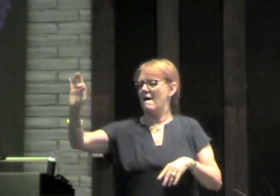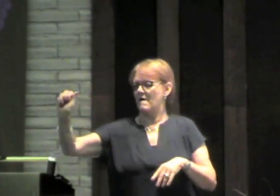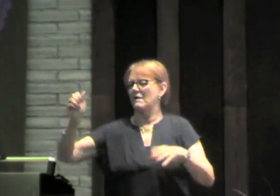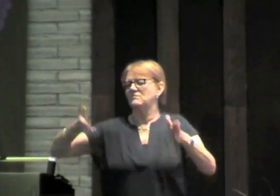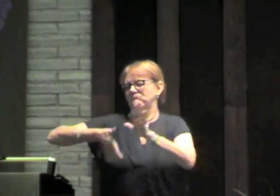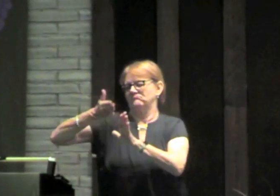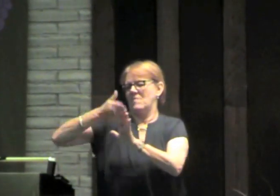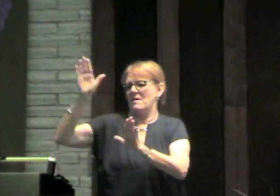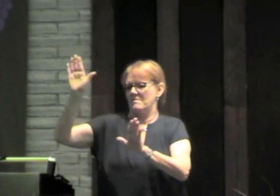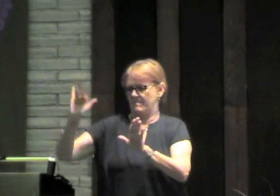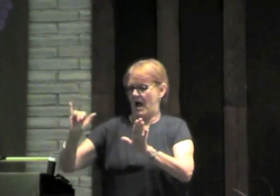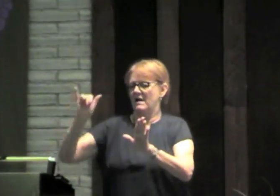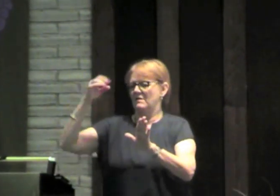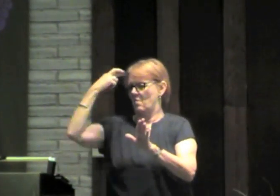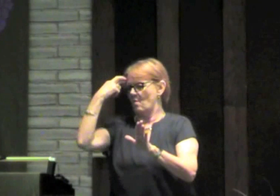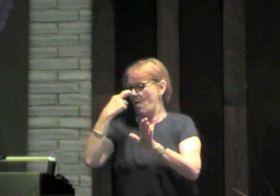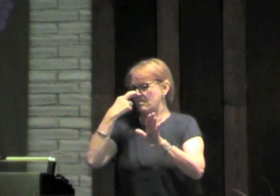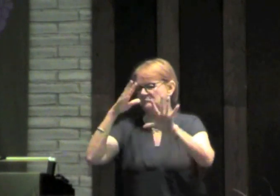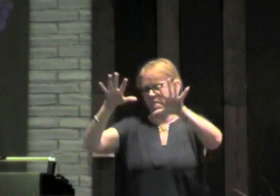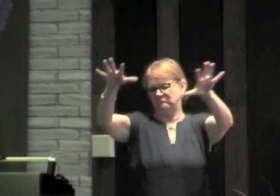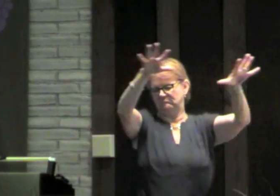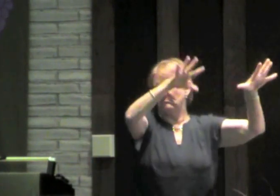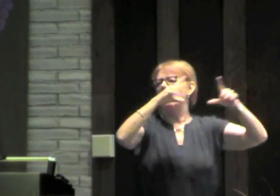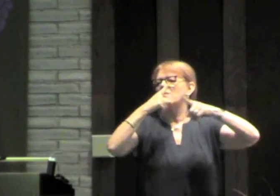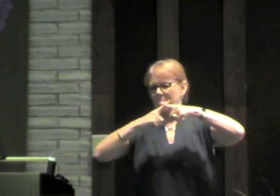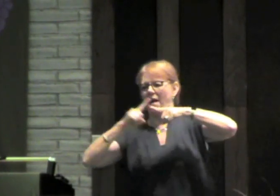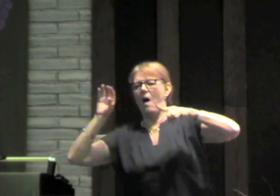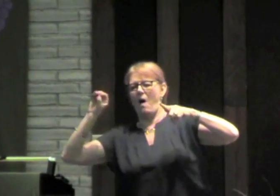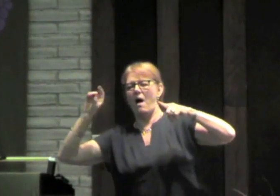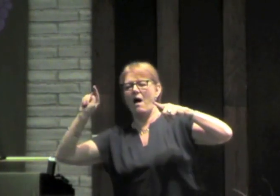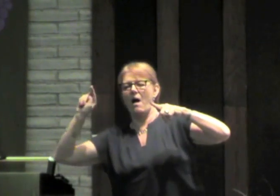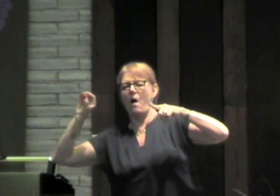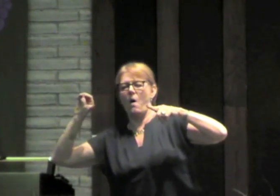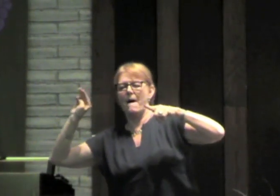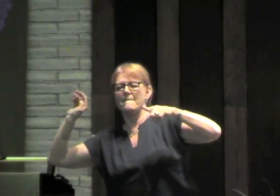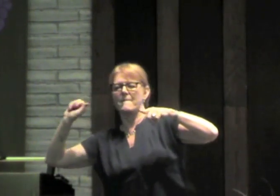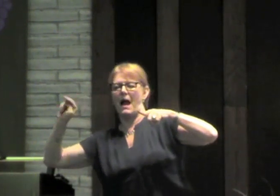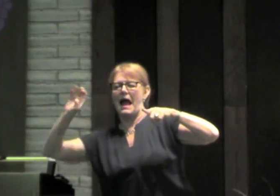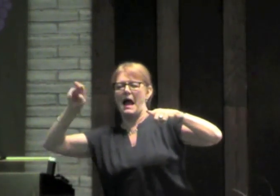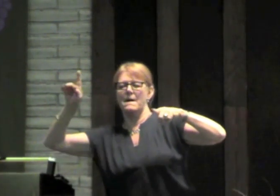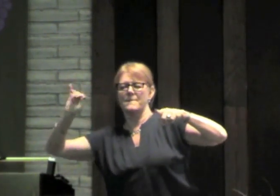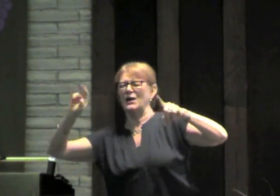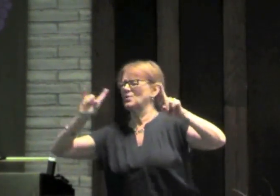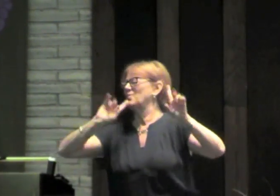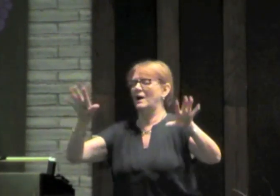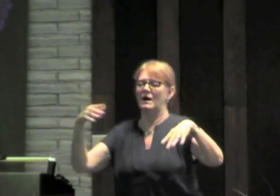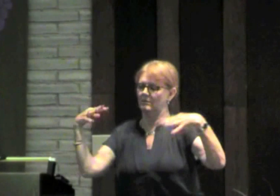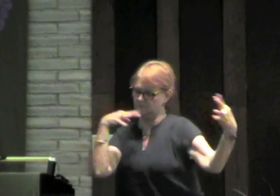Old Haifa, and it was under the Roman Empire, and it was also part of the